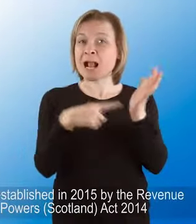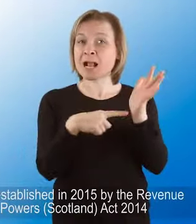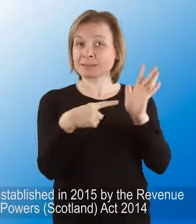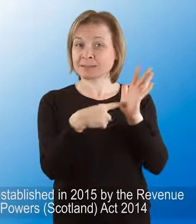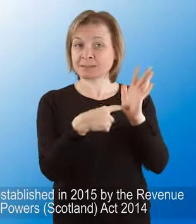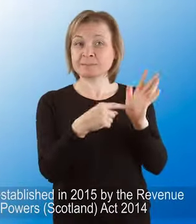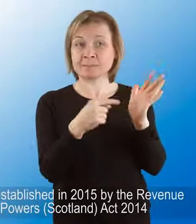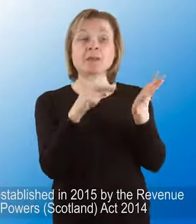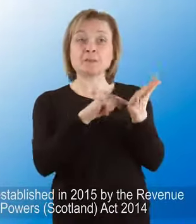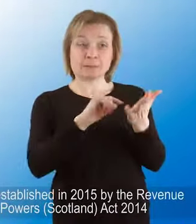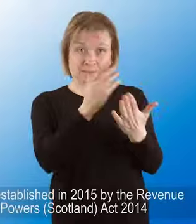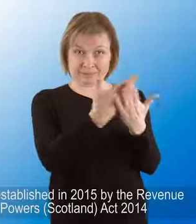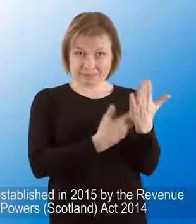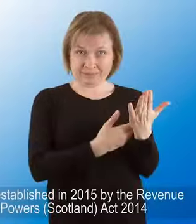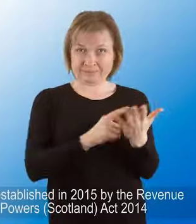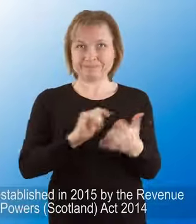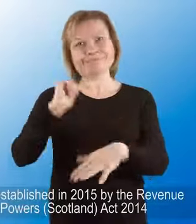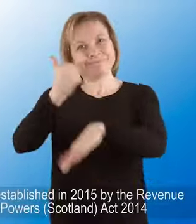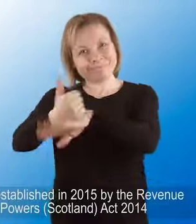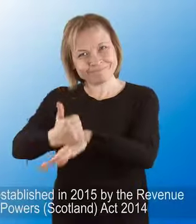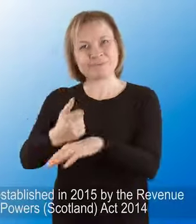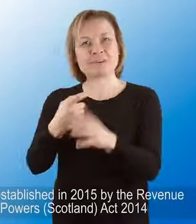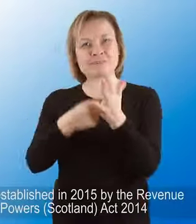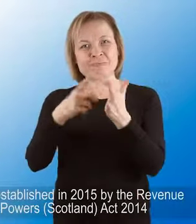Act 2014.